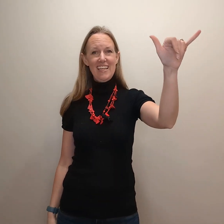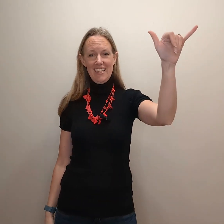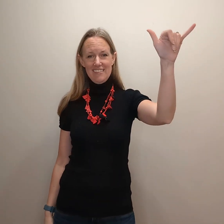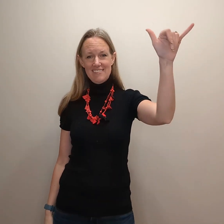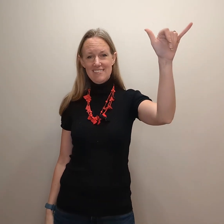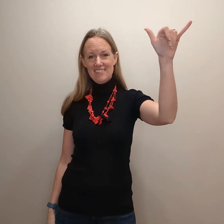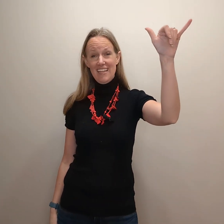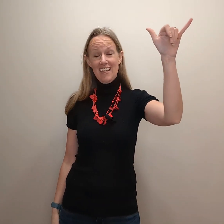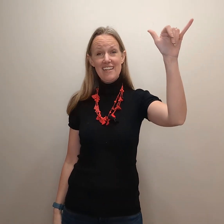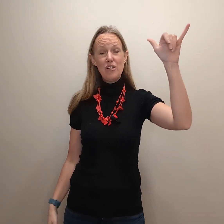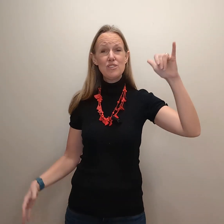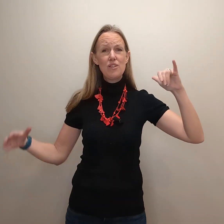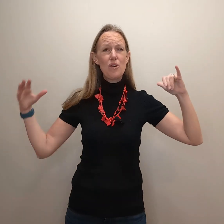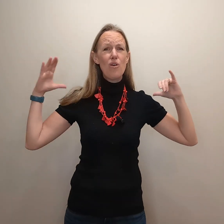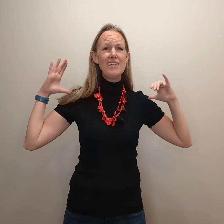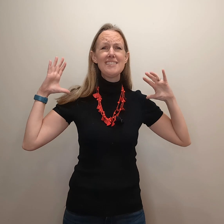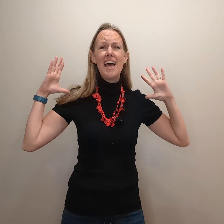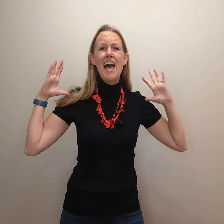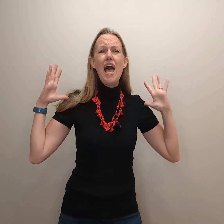eternity. And then it goes to the chorus.